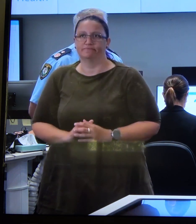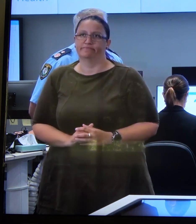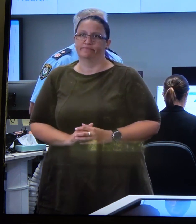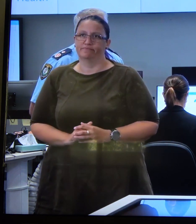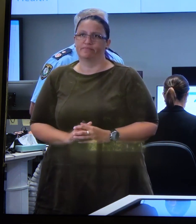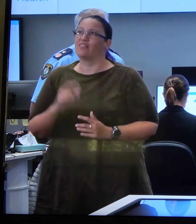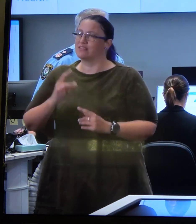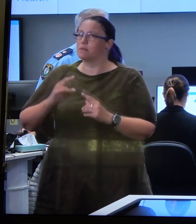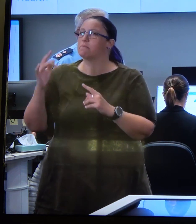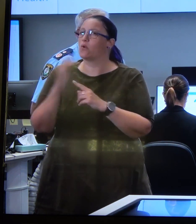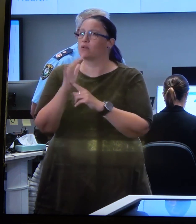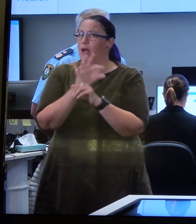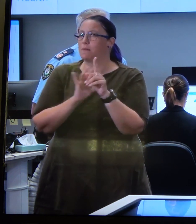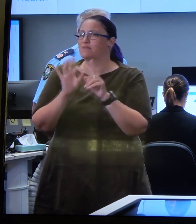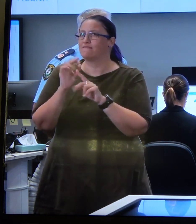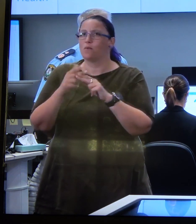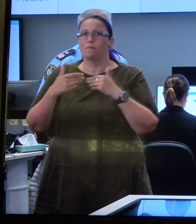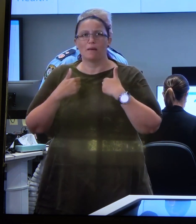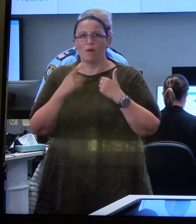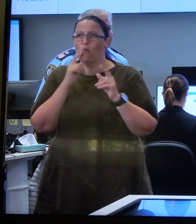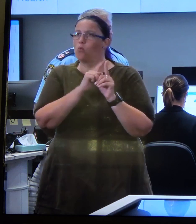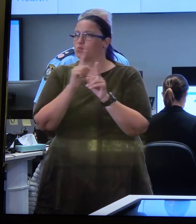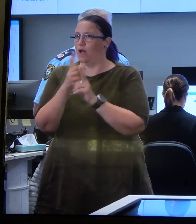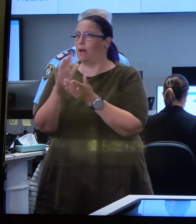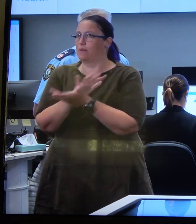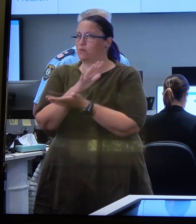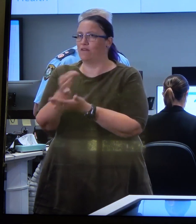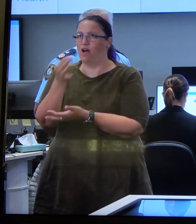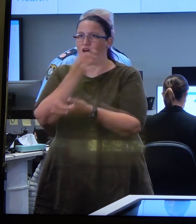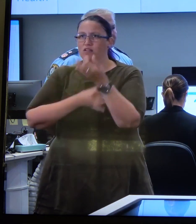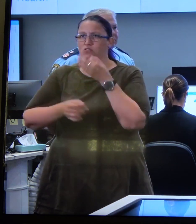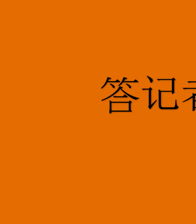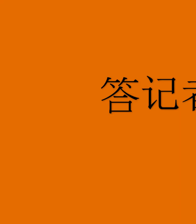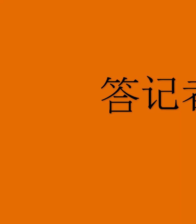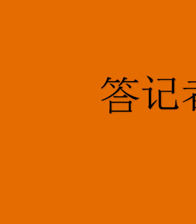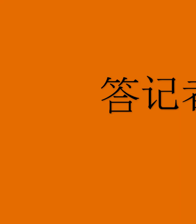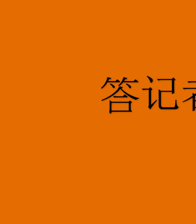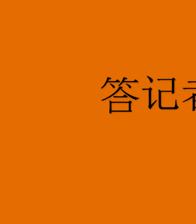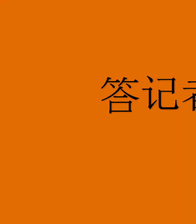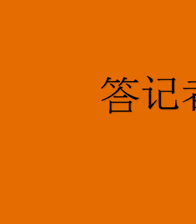They're probably the most significant updates, but also happy to have any questions.